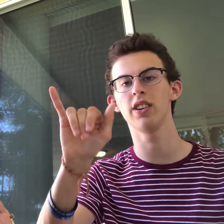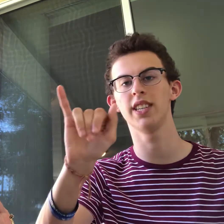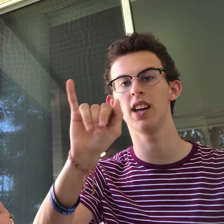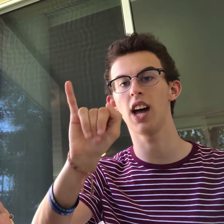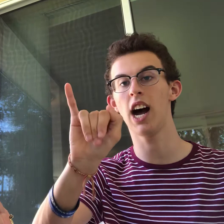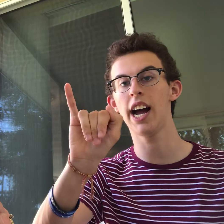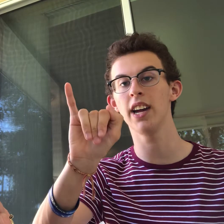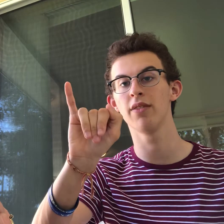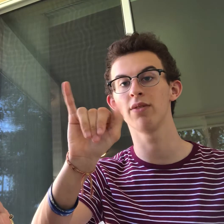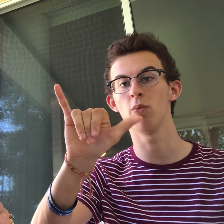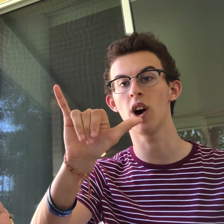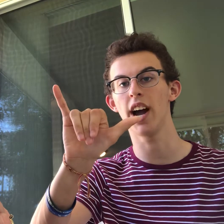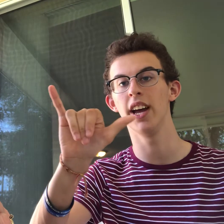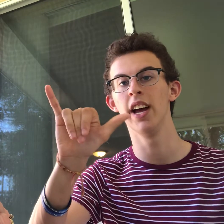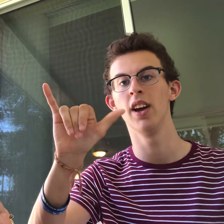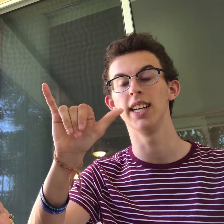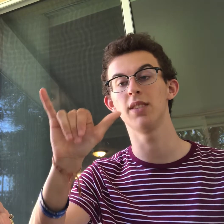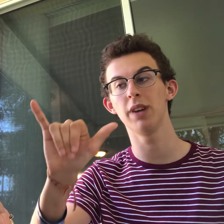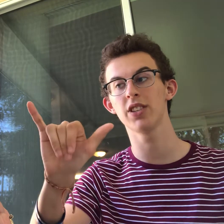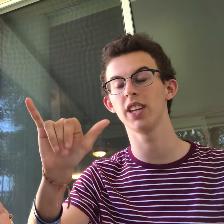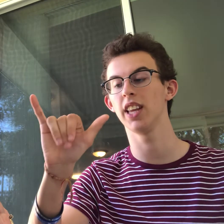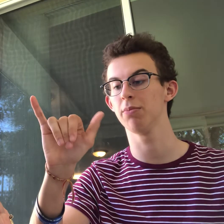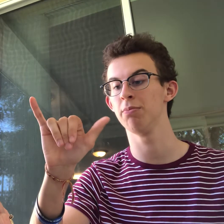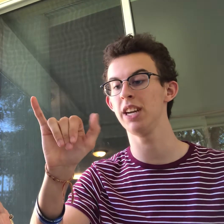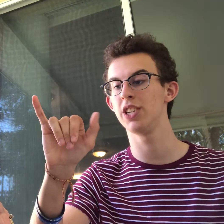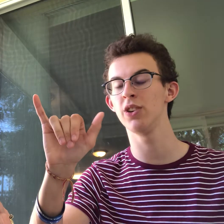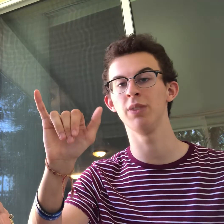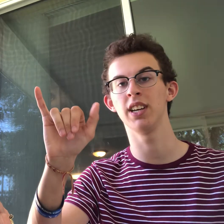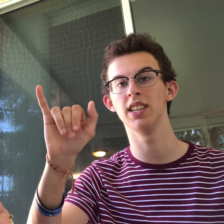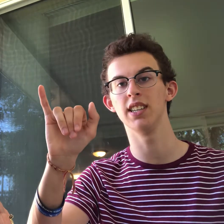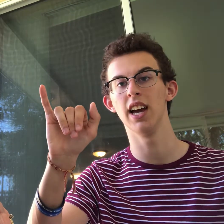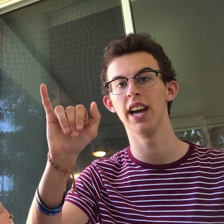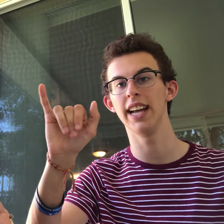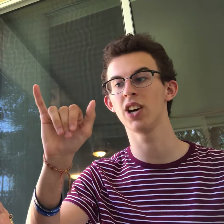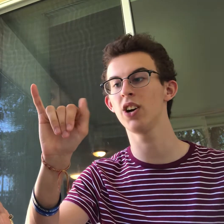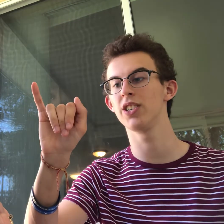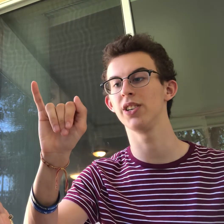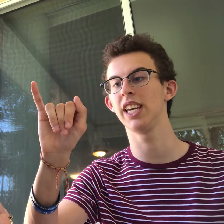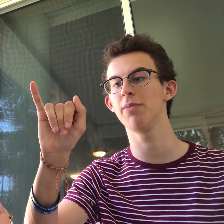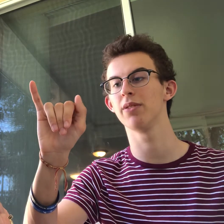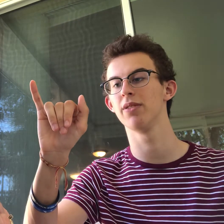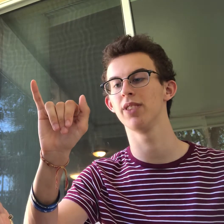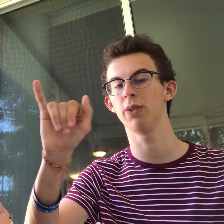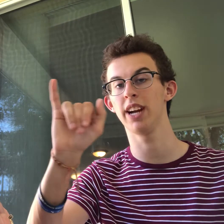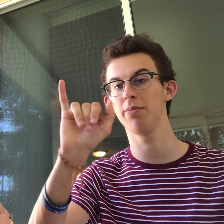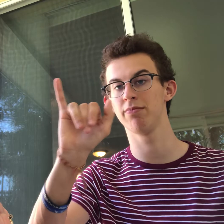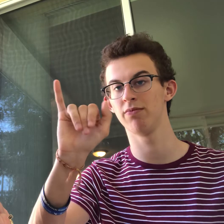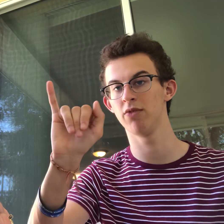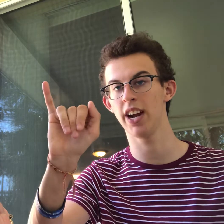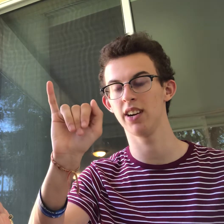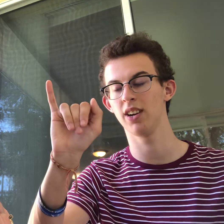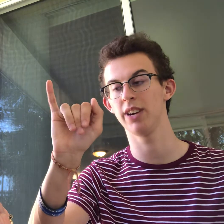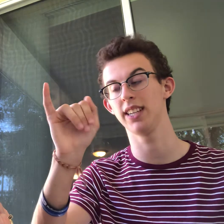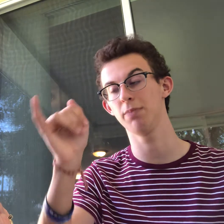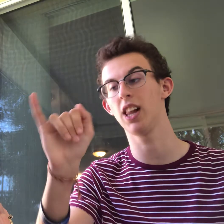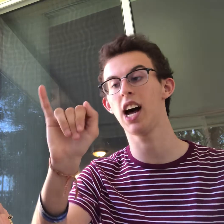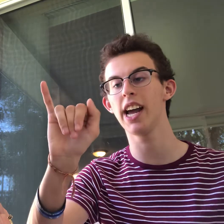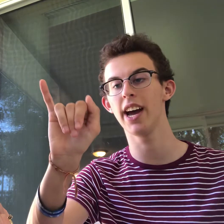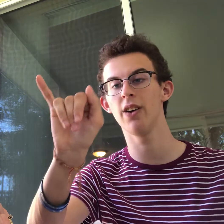tell I from Y. Especially like me too, because it's hard to keep, like when I write or when I spell I out,